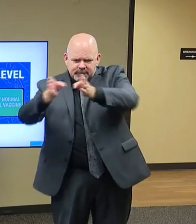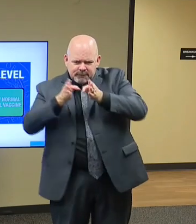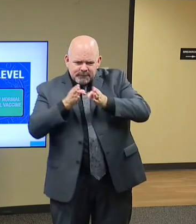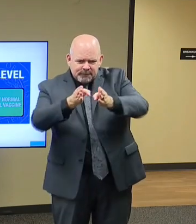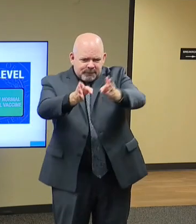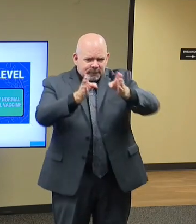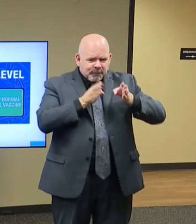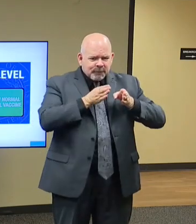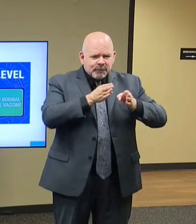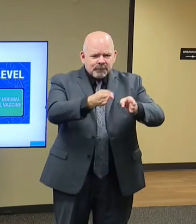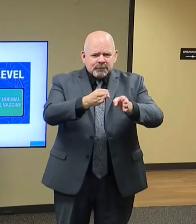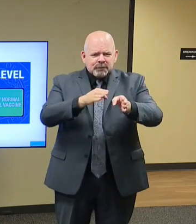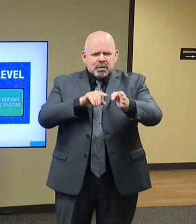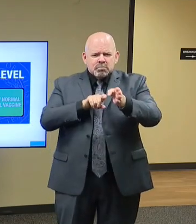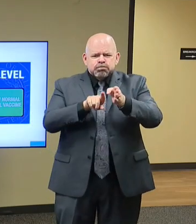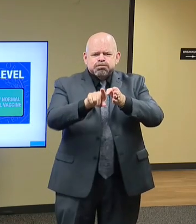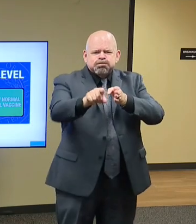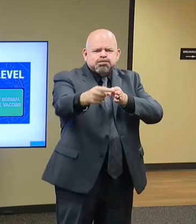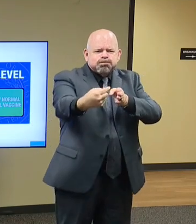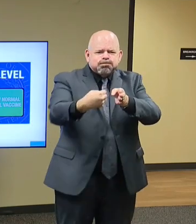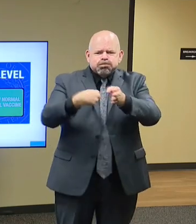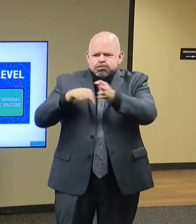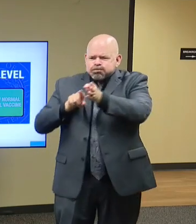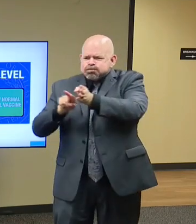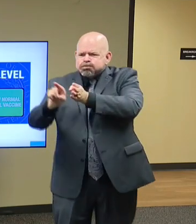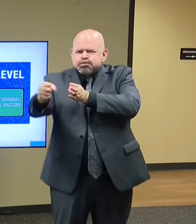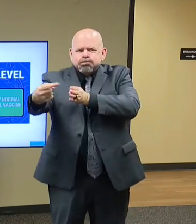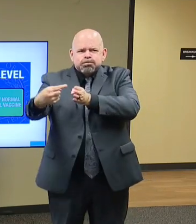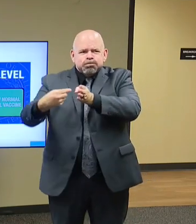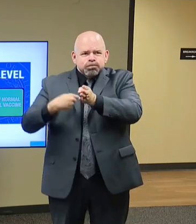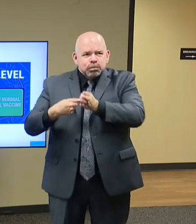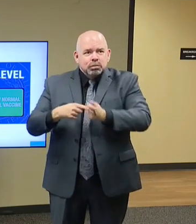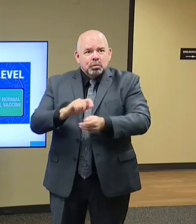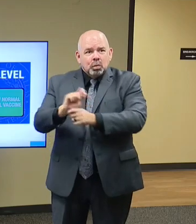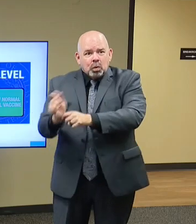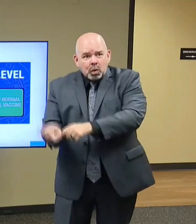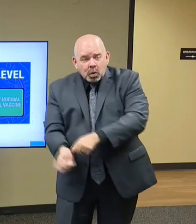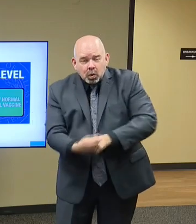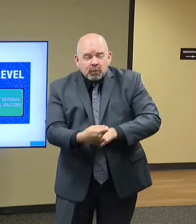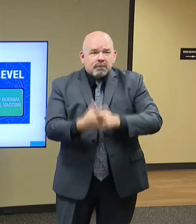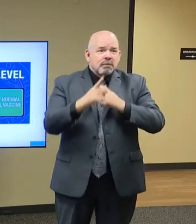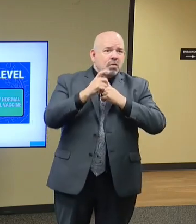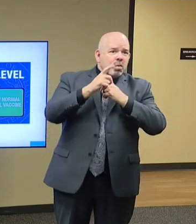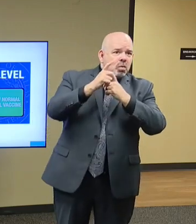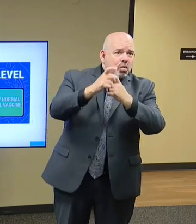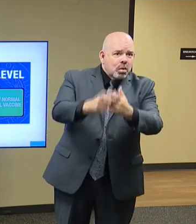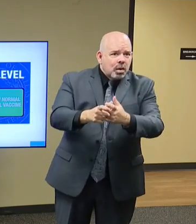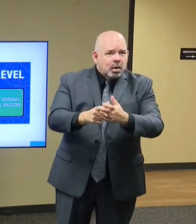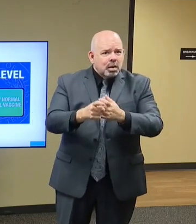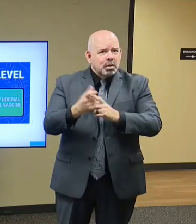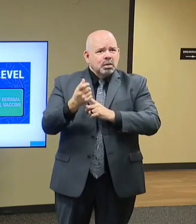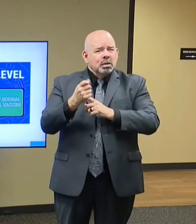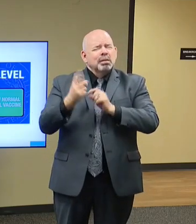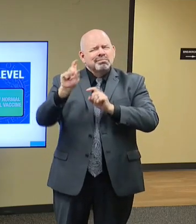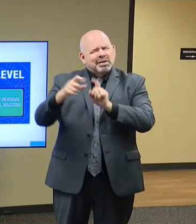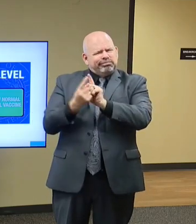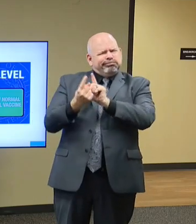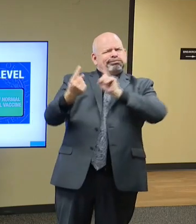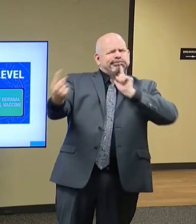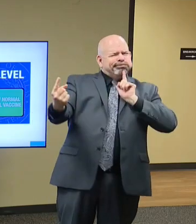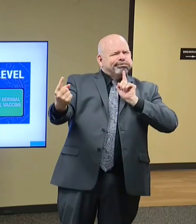considered. Individual sports like golf and running are fine with safe distancing and no shared equipment. Small